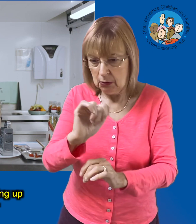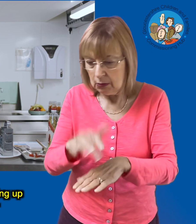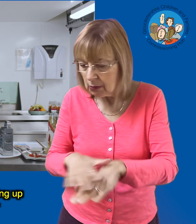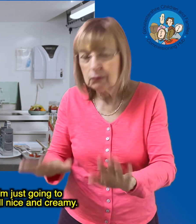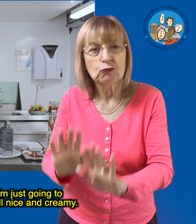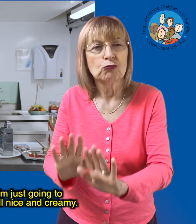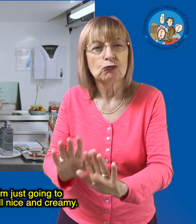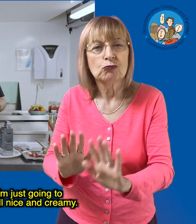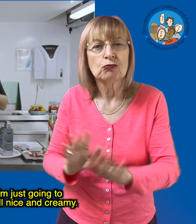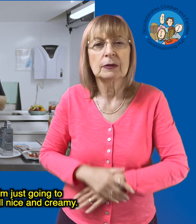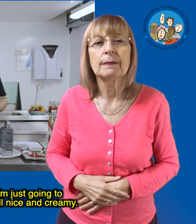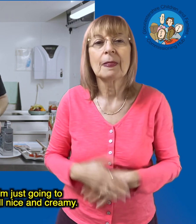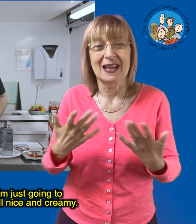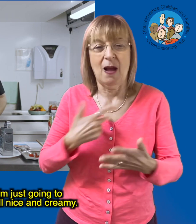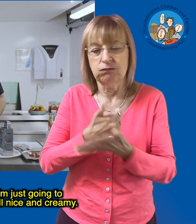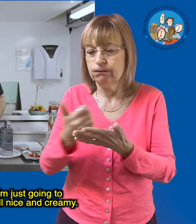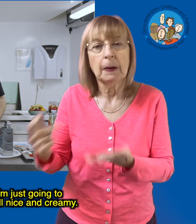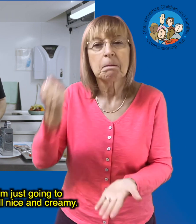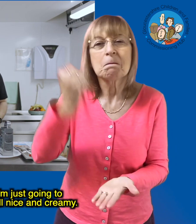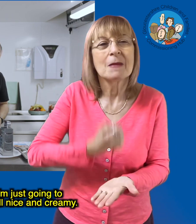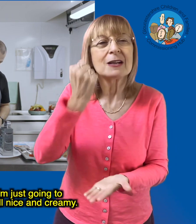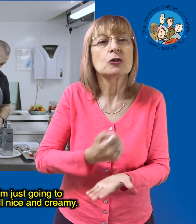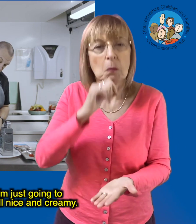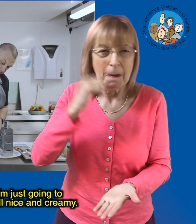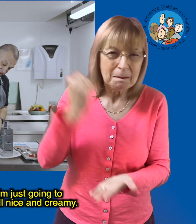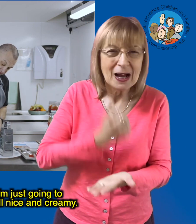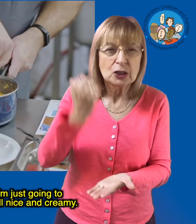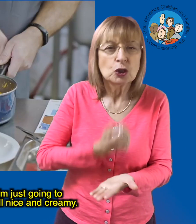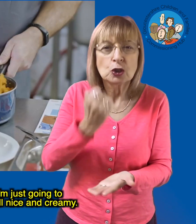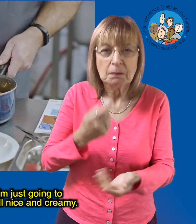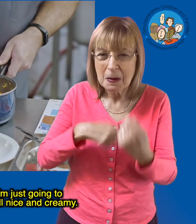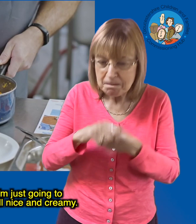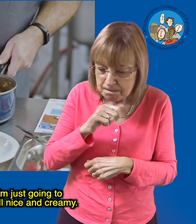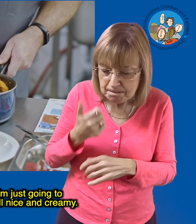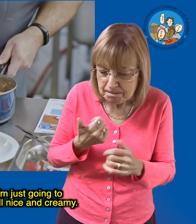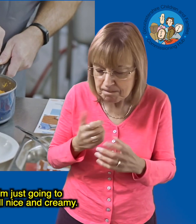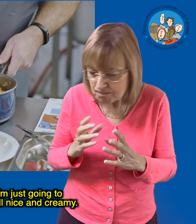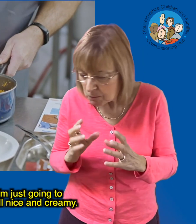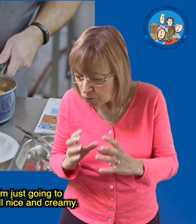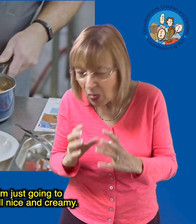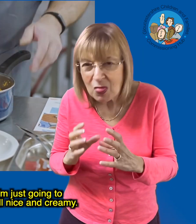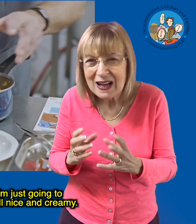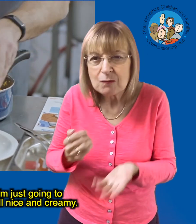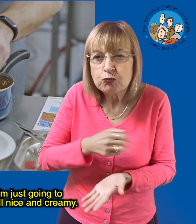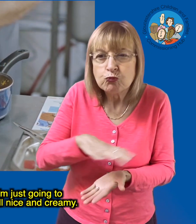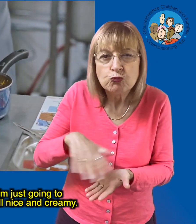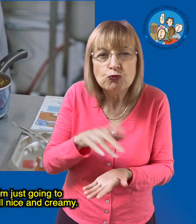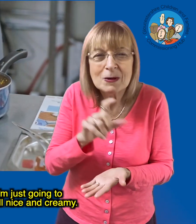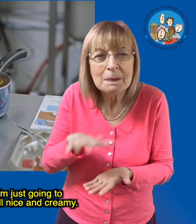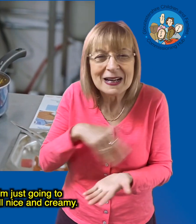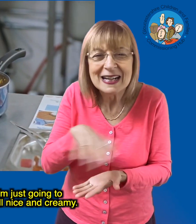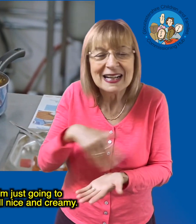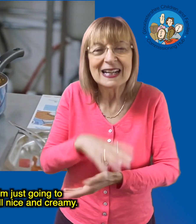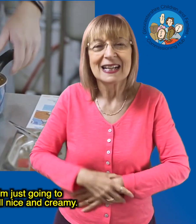surfaces. So I'm literally just going to use the normal masher, and I'm just going to mash down onto the sweet potato and just make